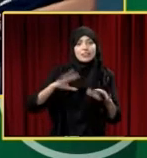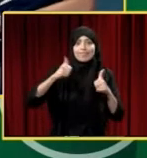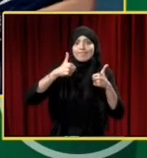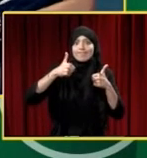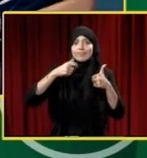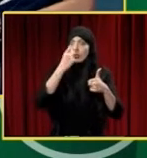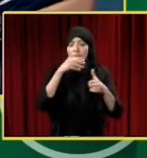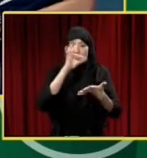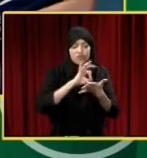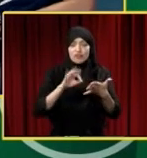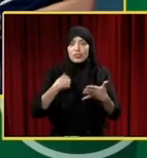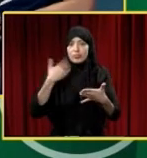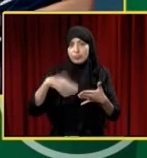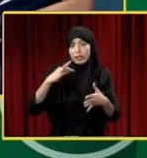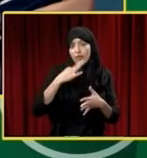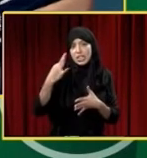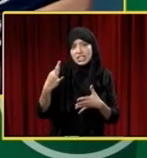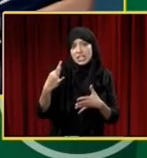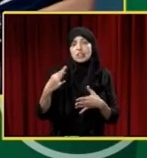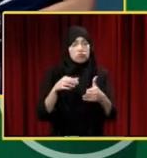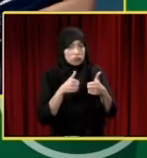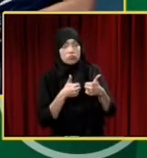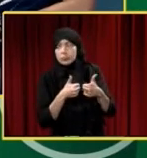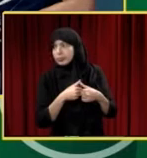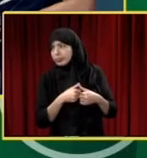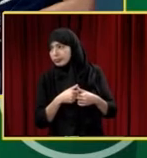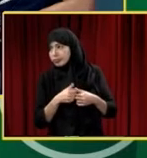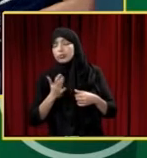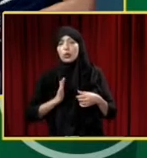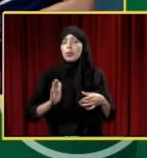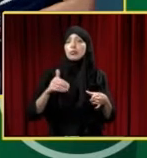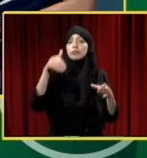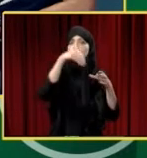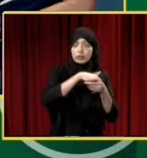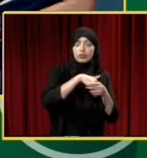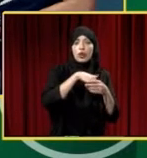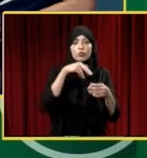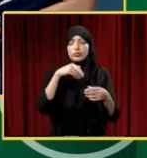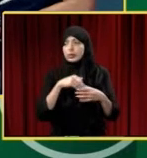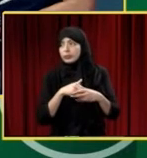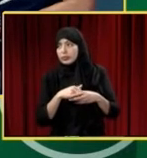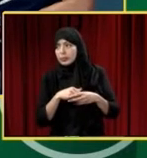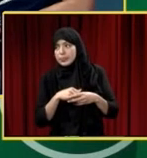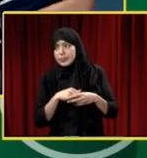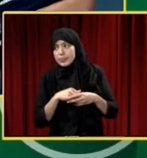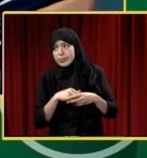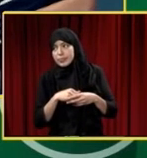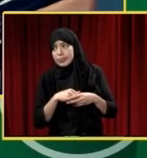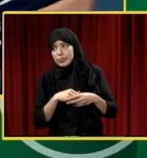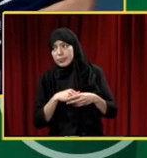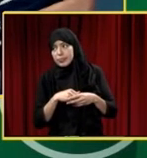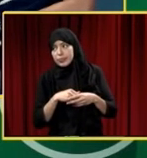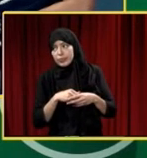that was the first time I was out on the field in an okay. actual place taking part in an event. And I myself, with other colleagues from the school as